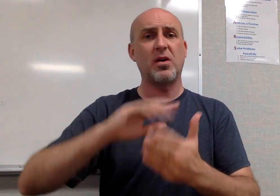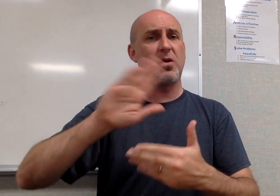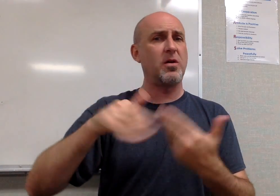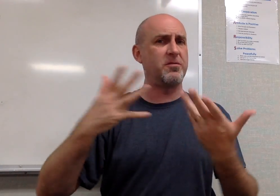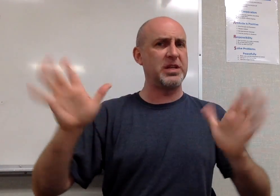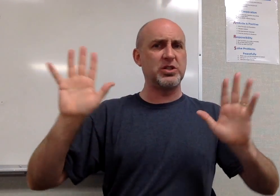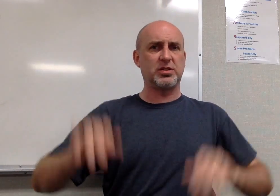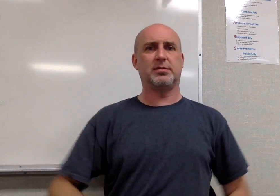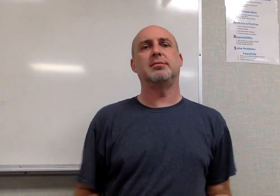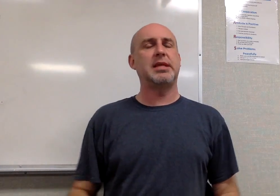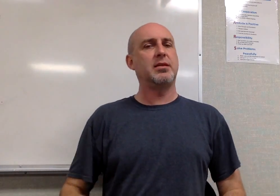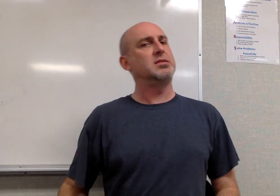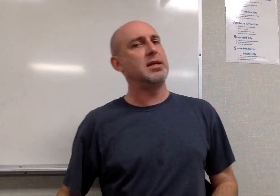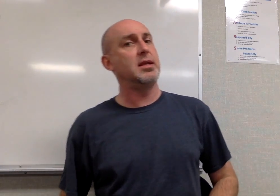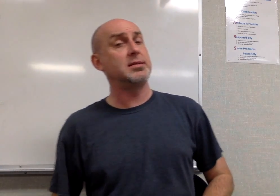all finished, is how they would say in ASL.